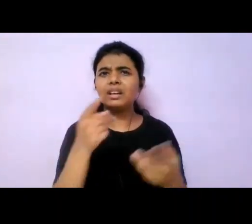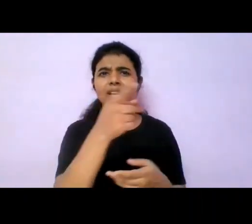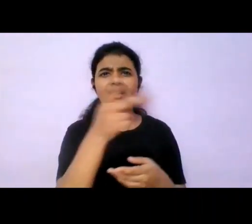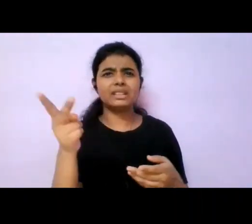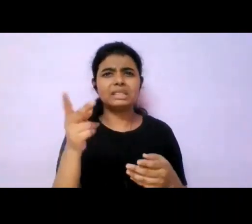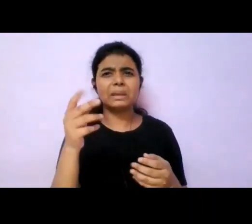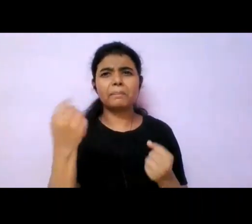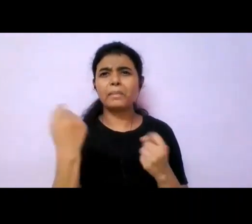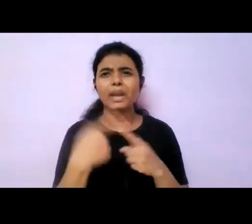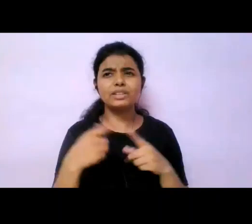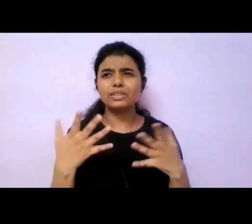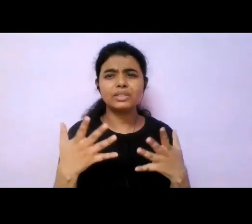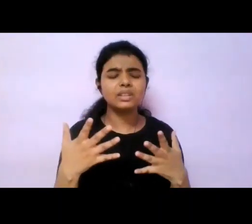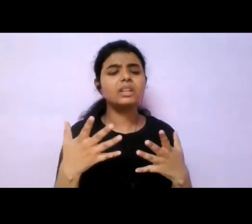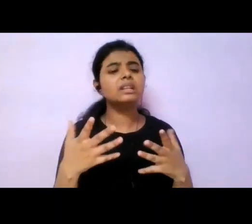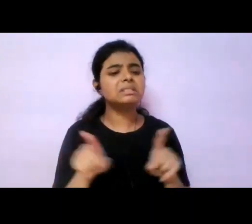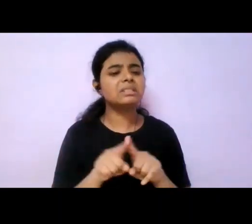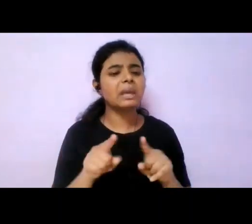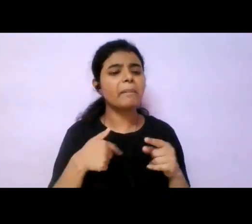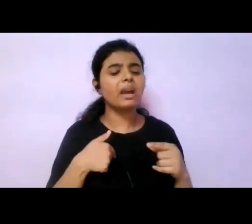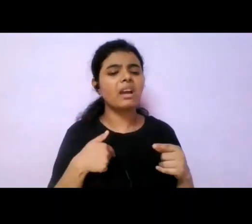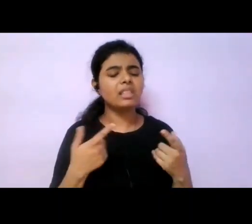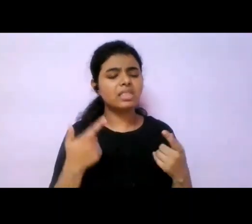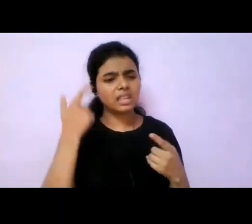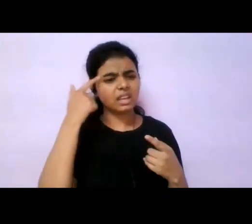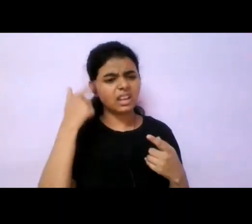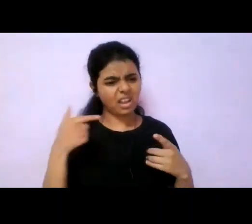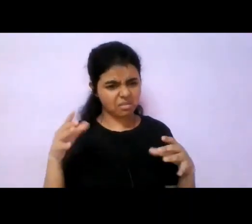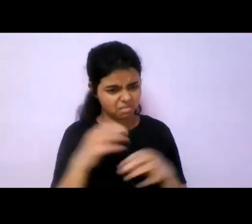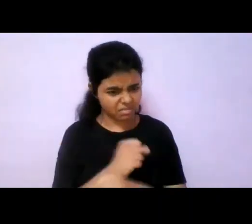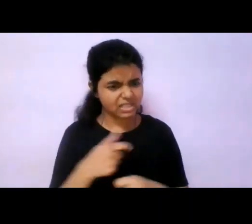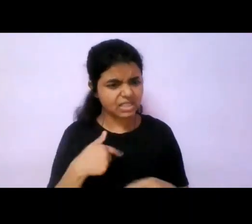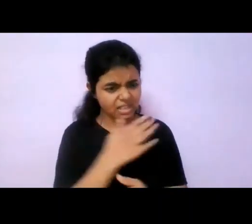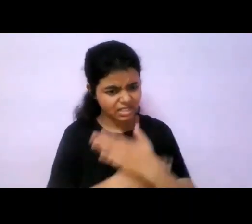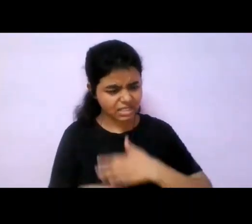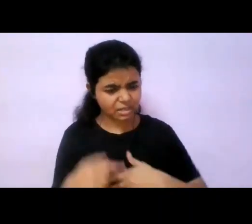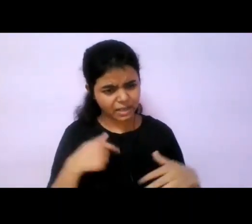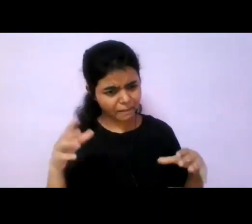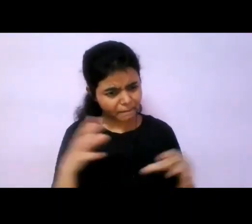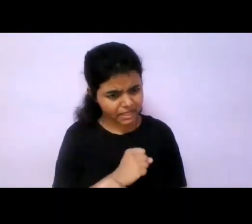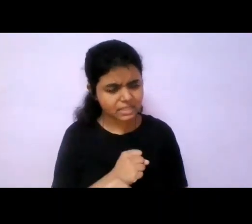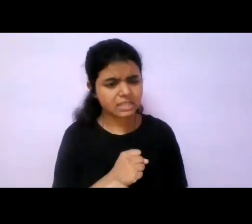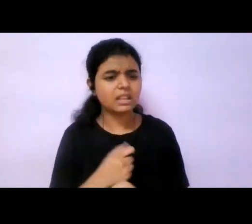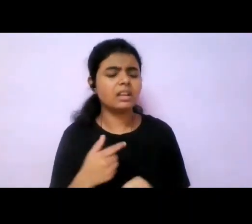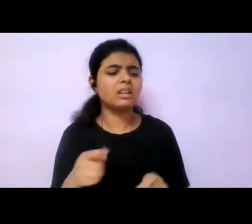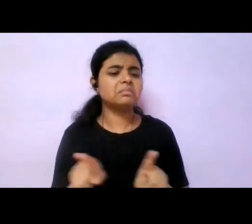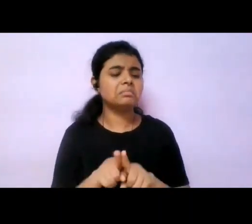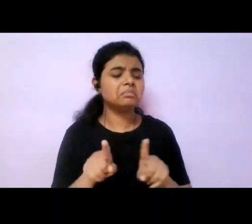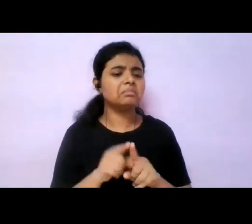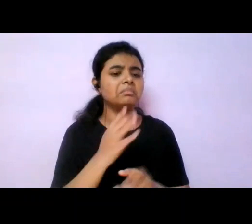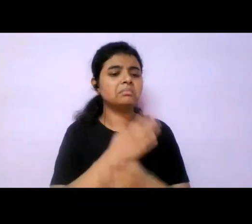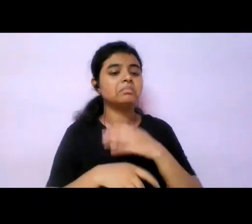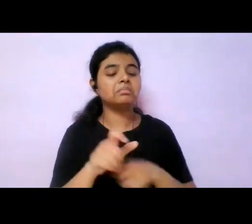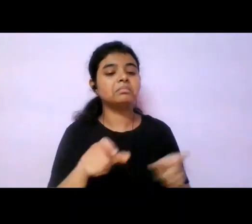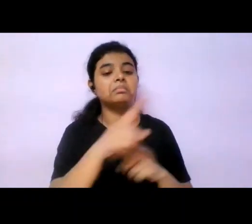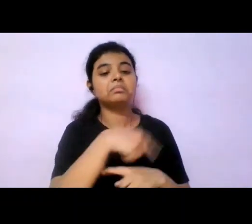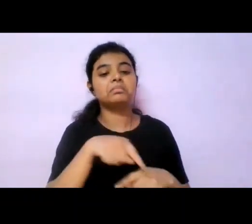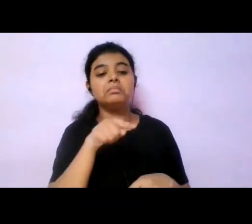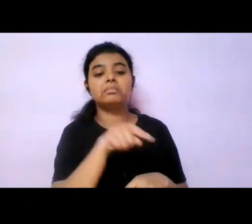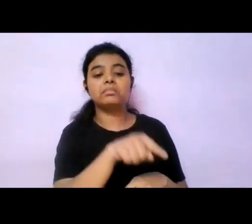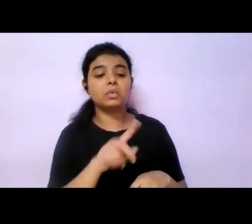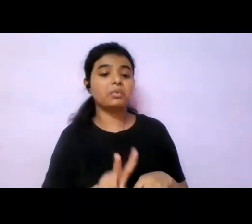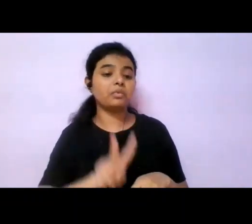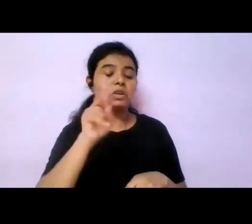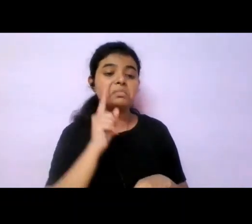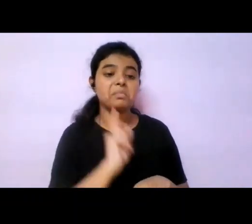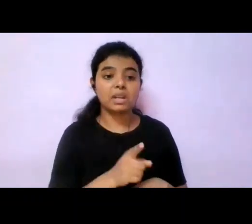the amount of work that needs to be done just with disabled young people to remind themselves of the values that they have to themselves and